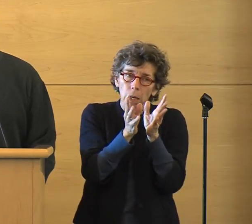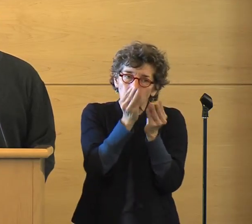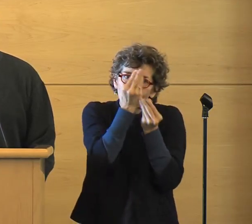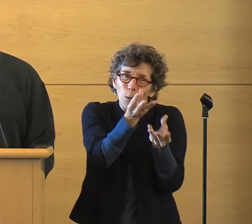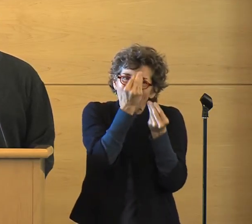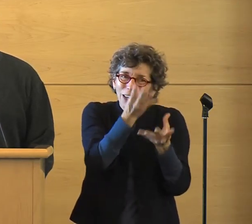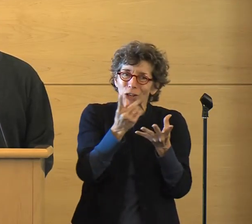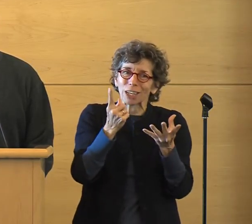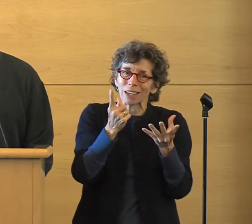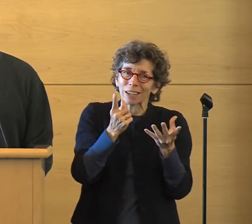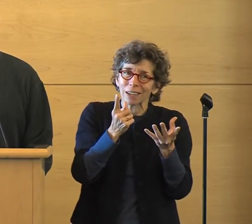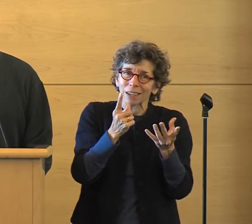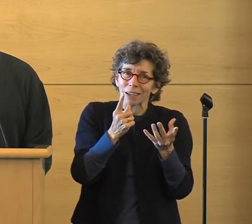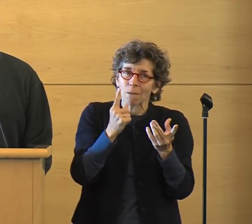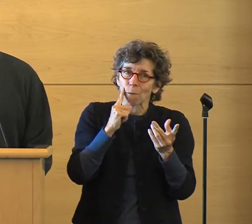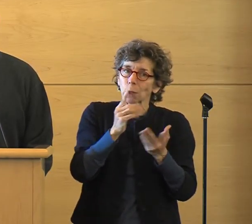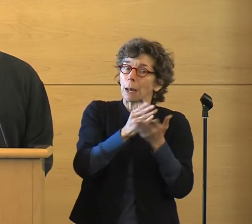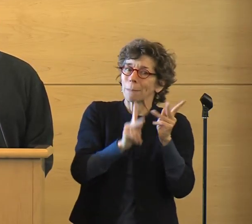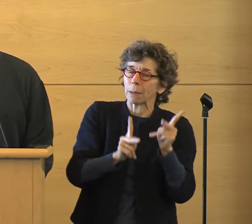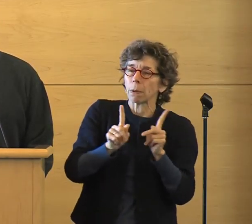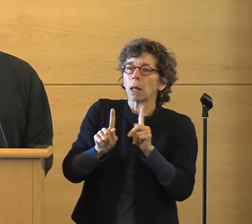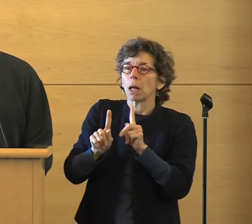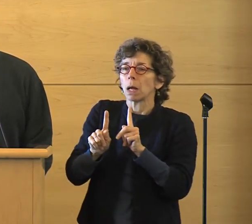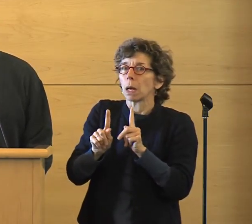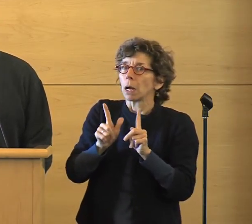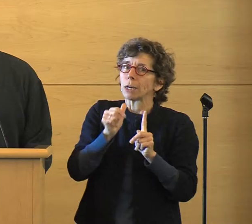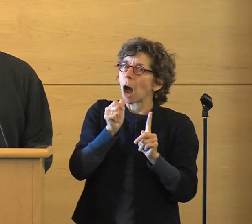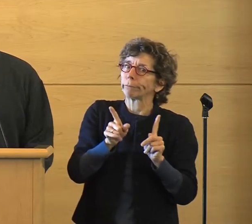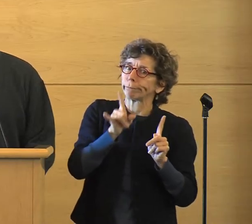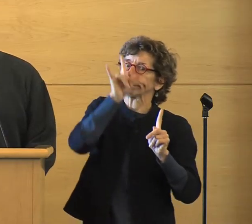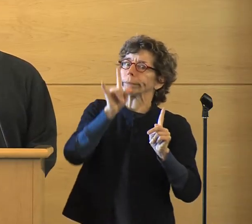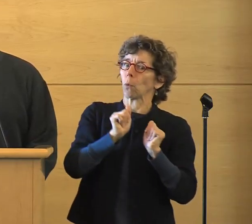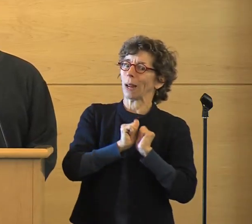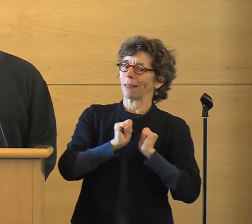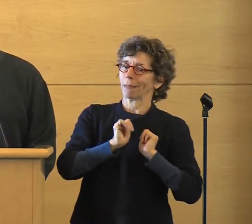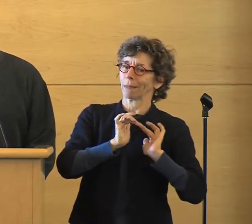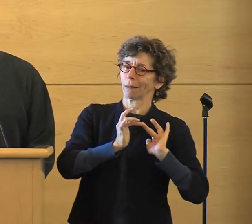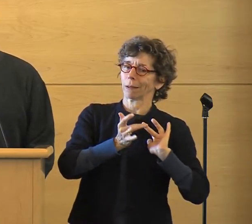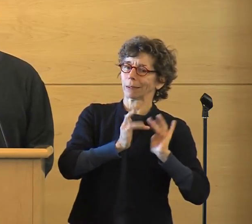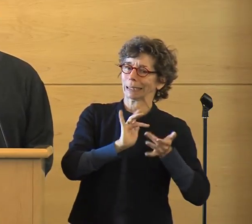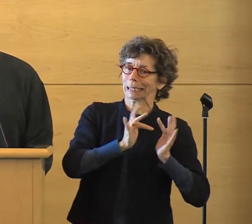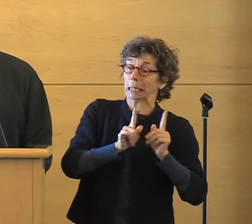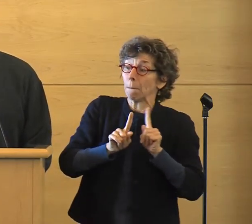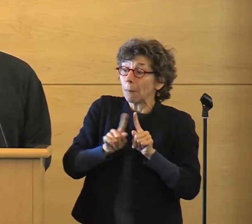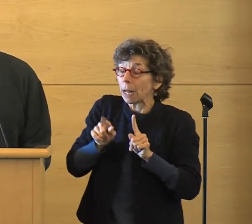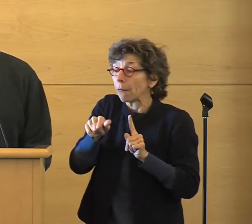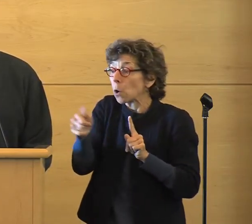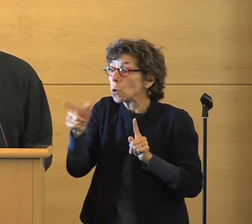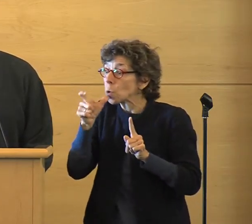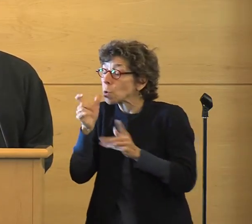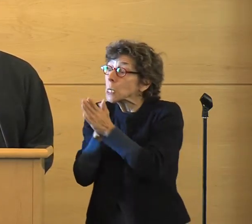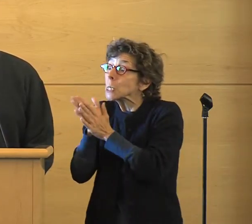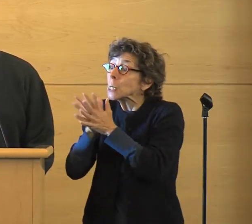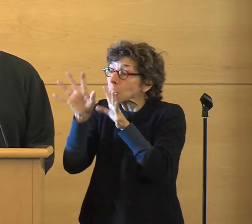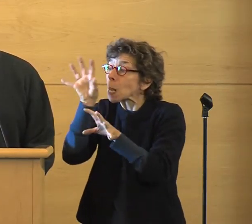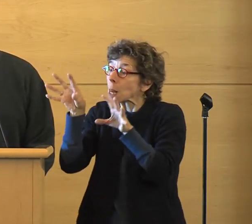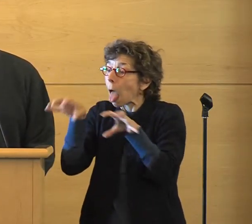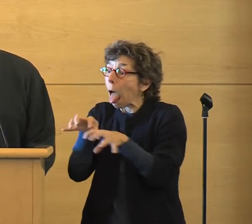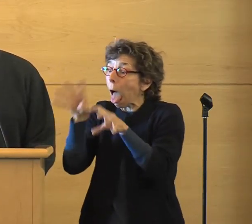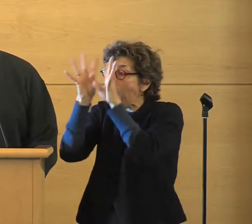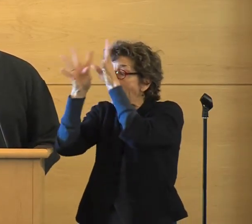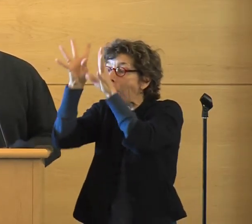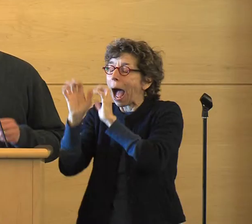younger, more digitally focused constituency, how do we retain value for those who have different abilities in the first place,